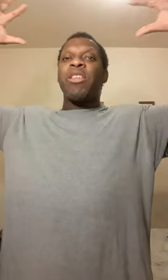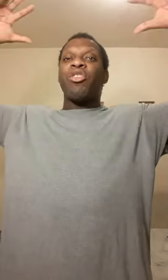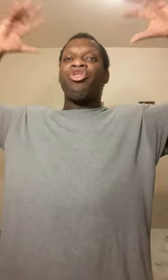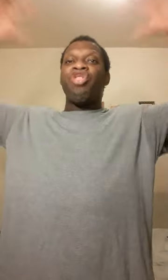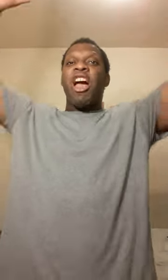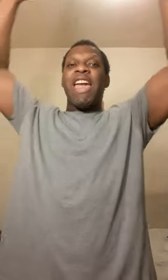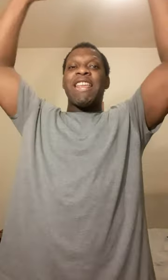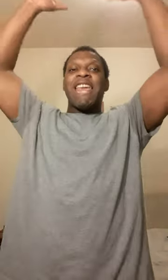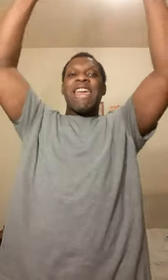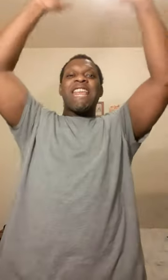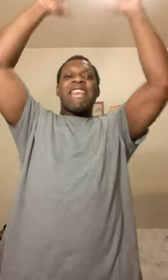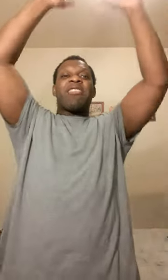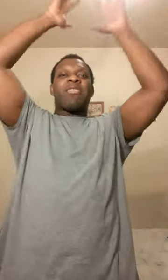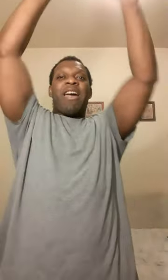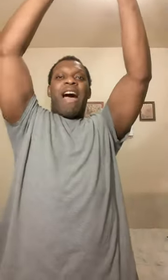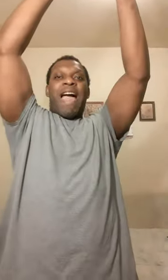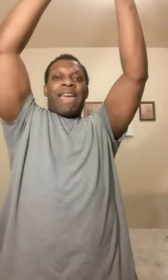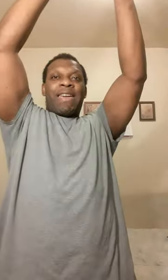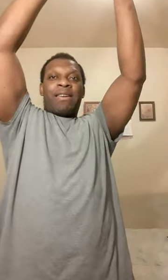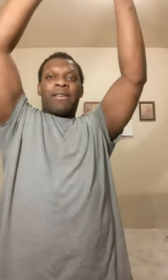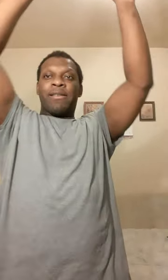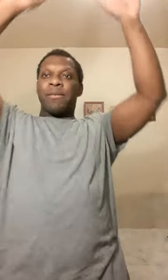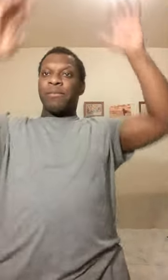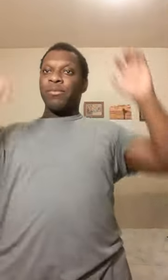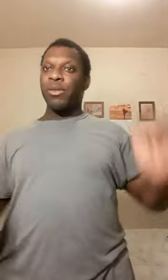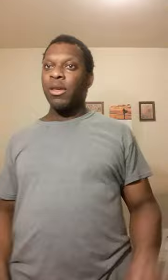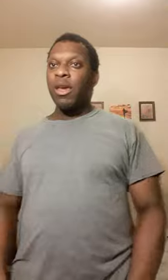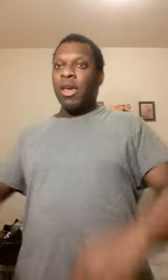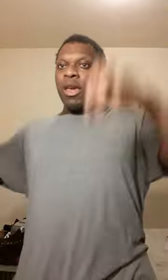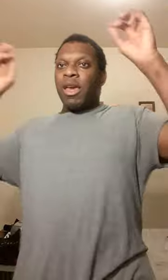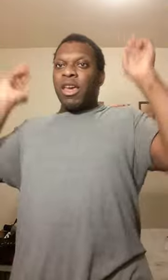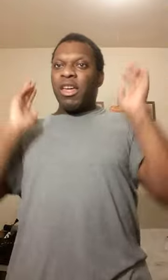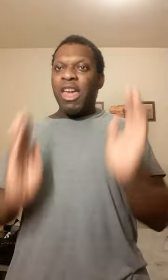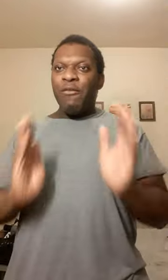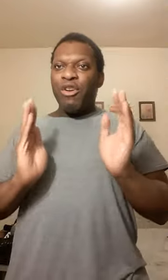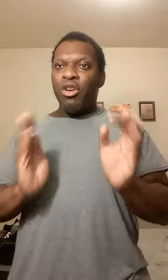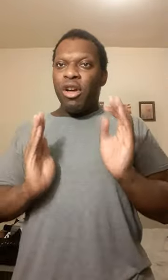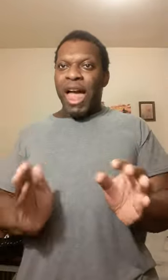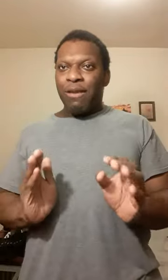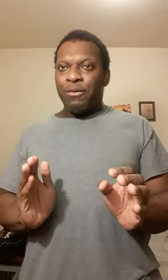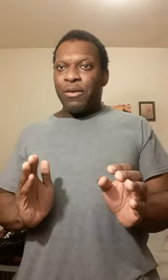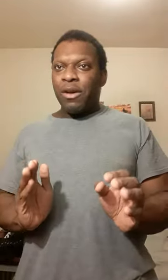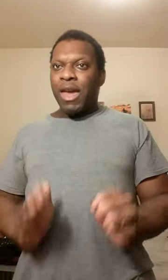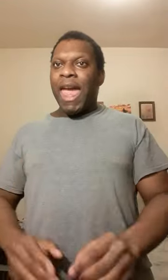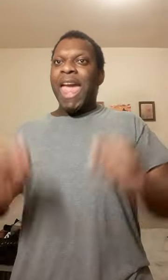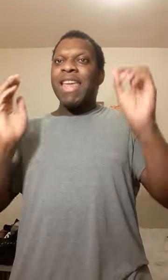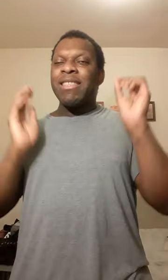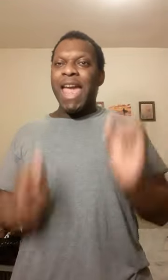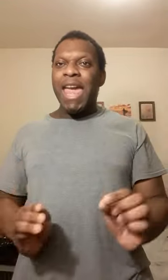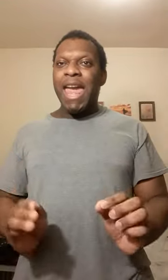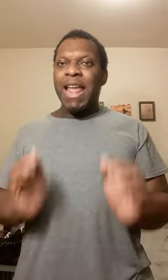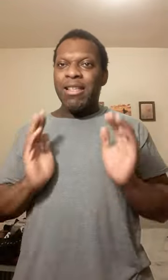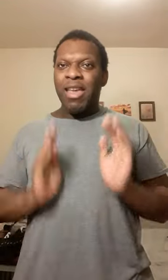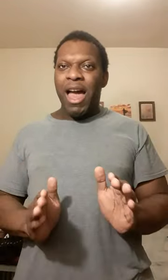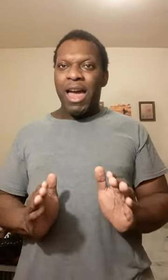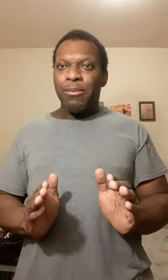to shine in the sky. Live your life a day at a time